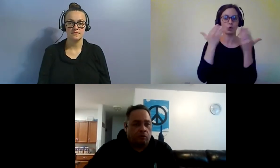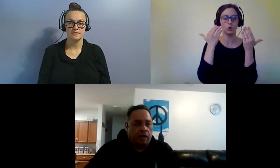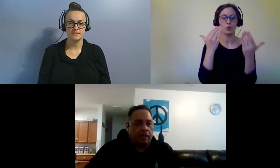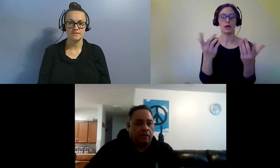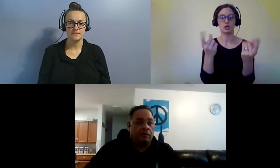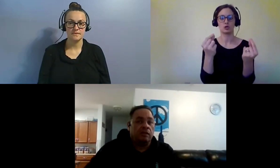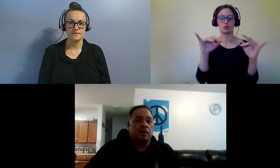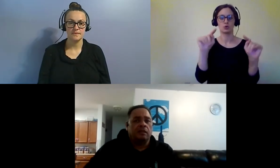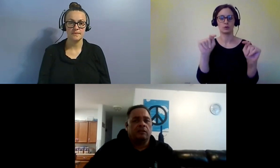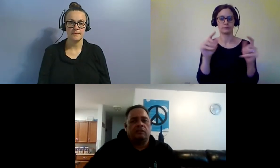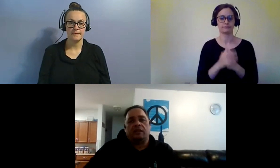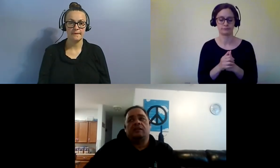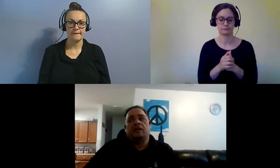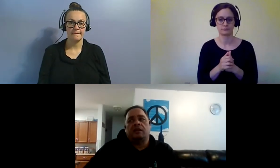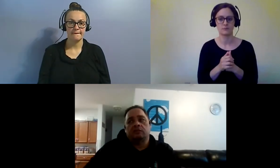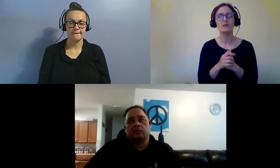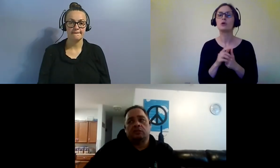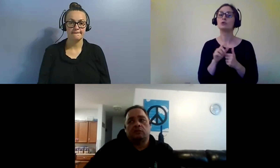the right